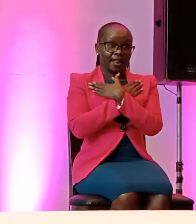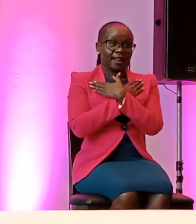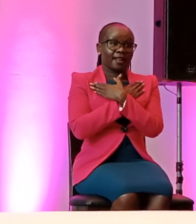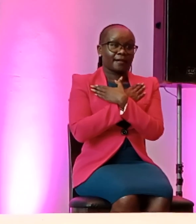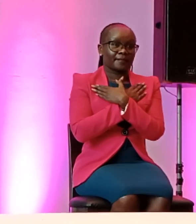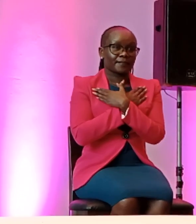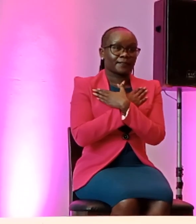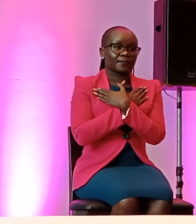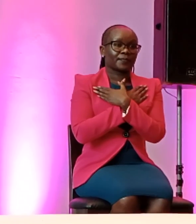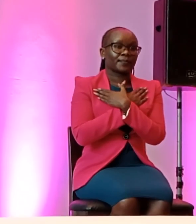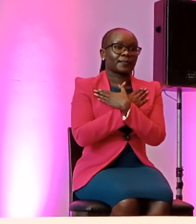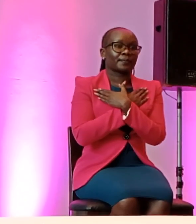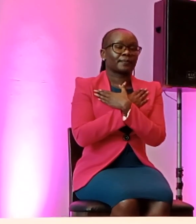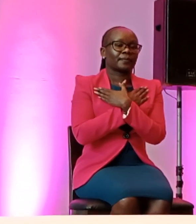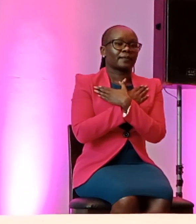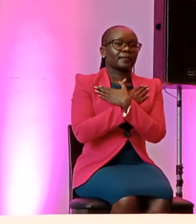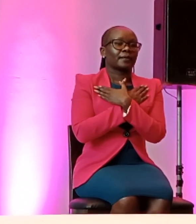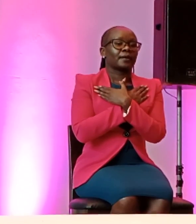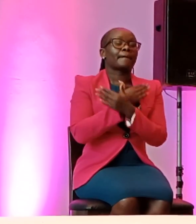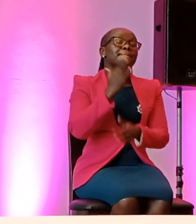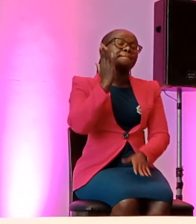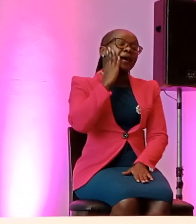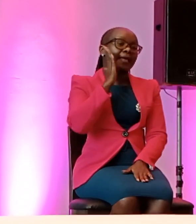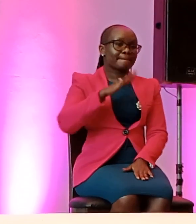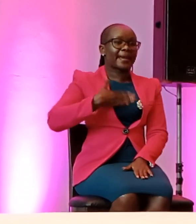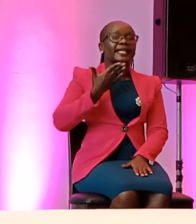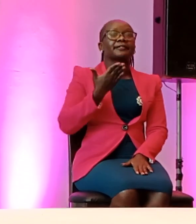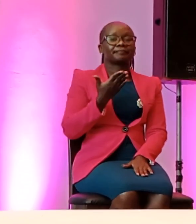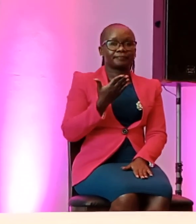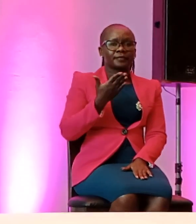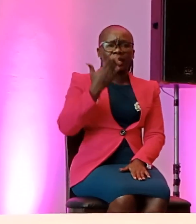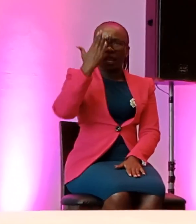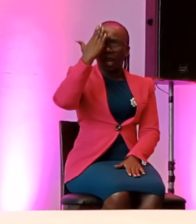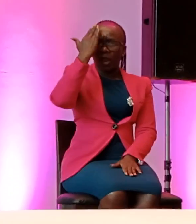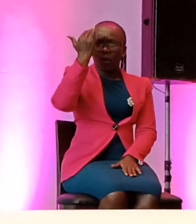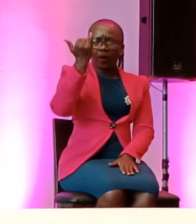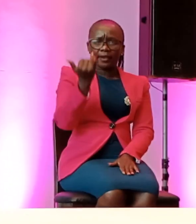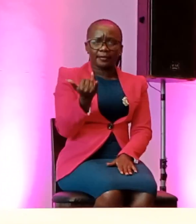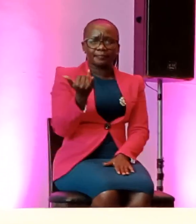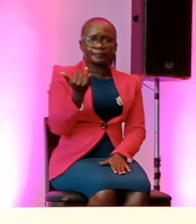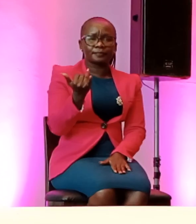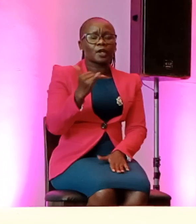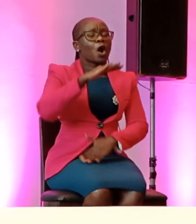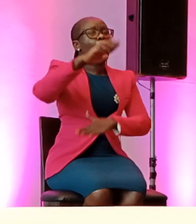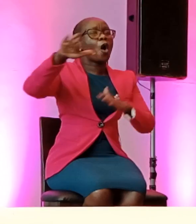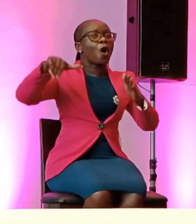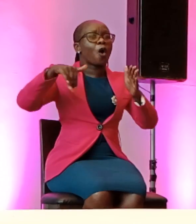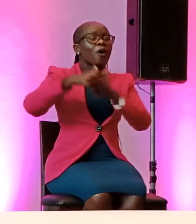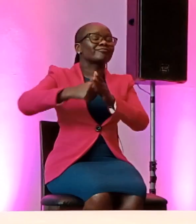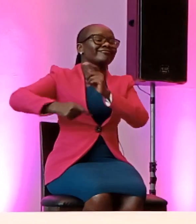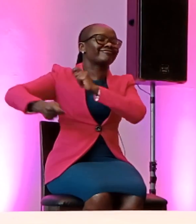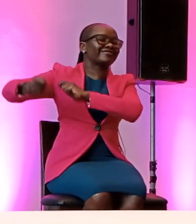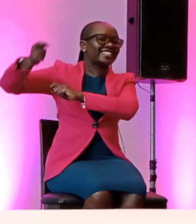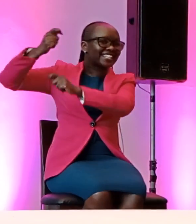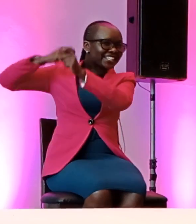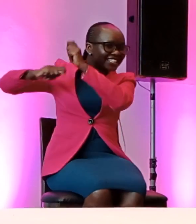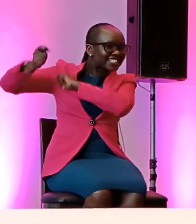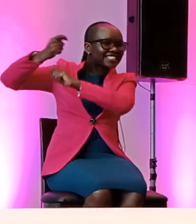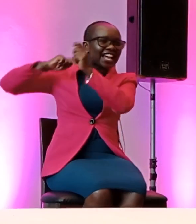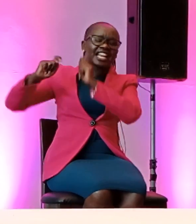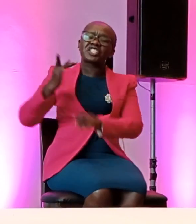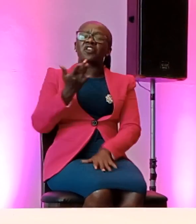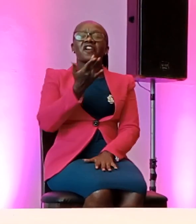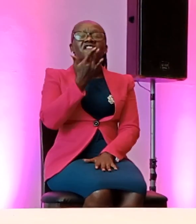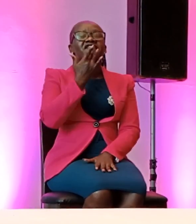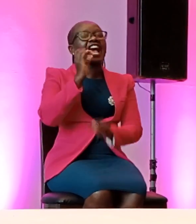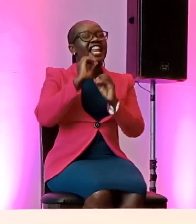That time it was my mother. Because all the traditions did not favor